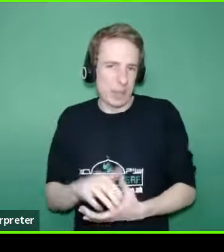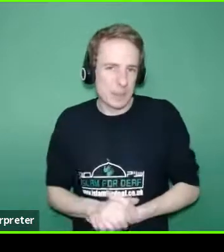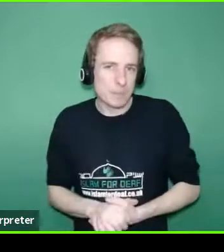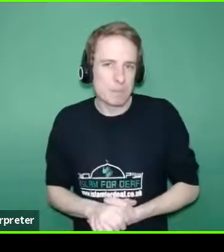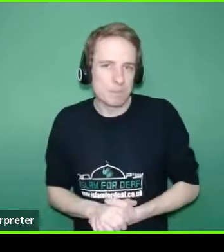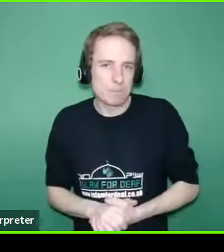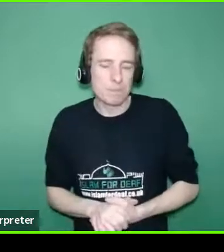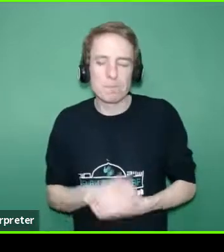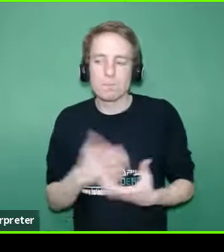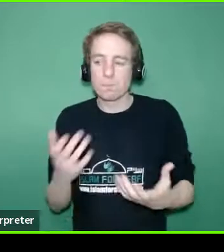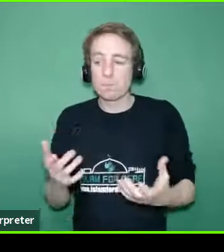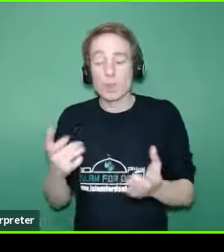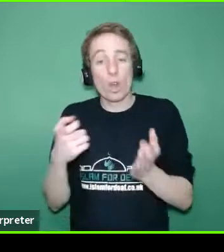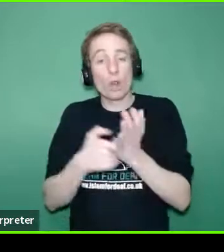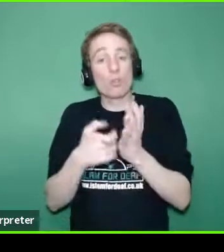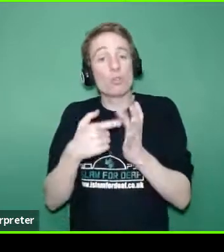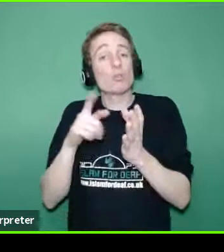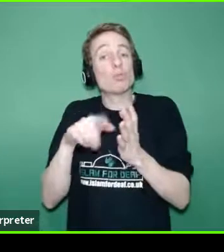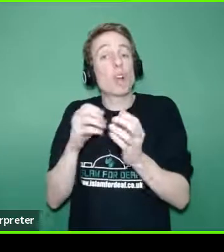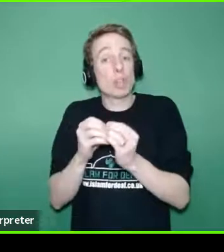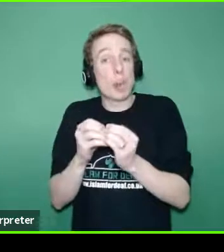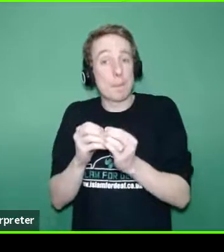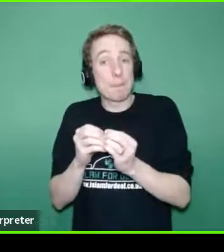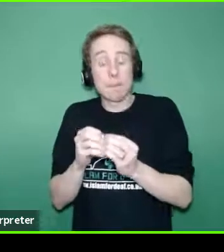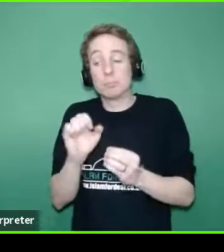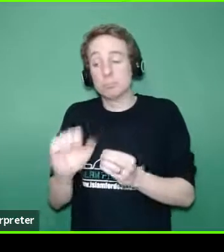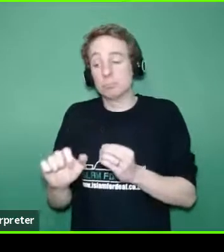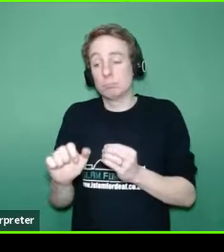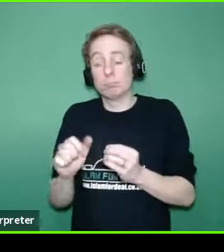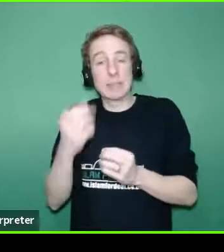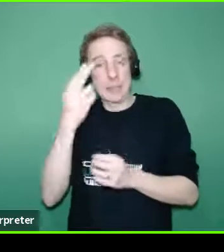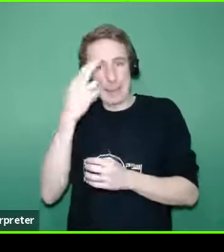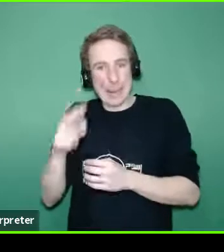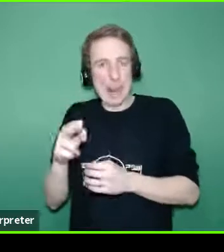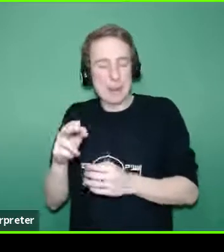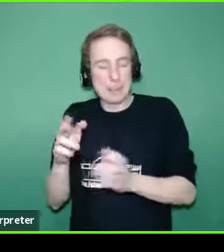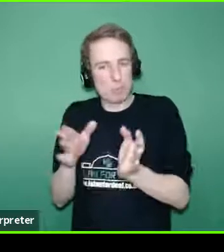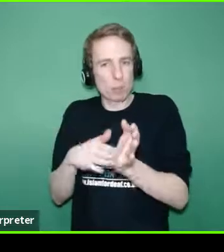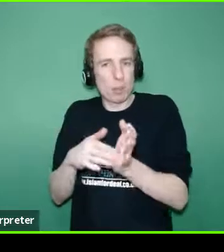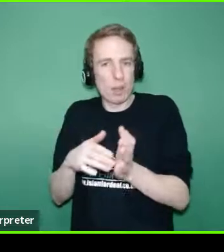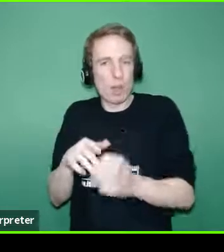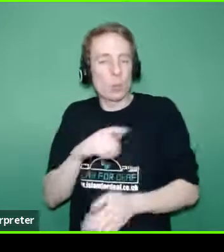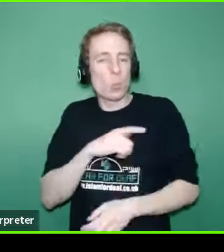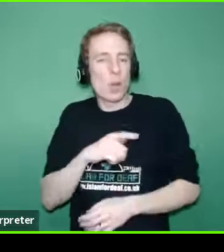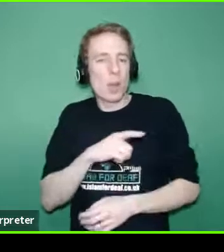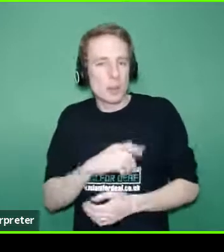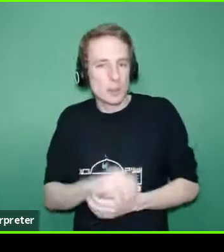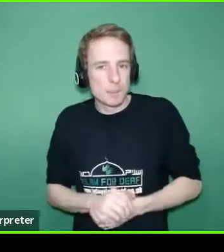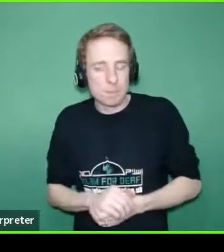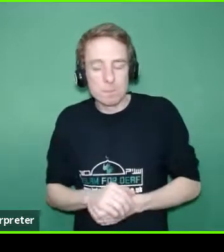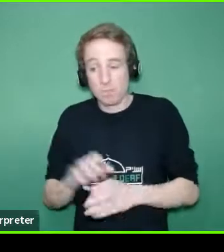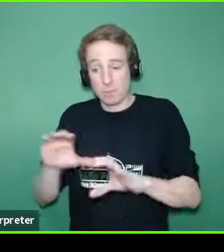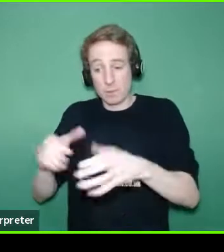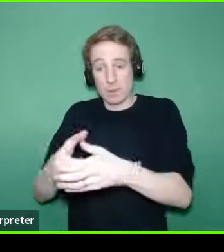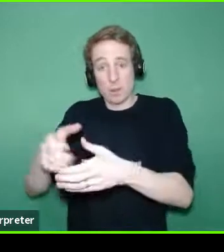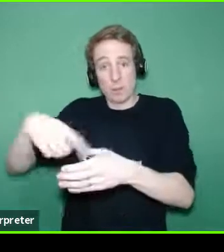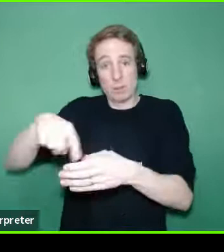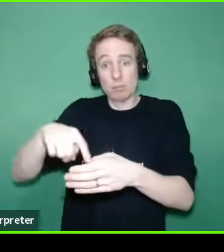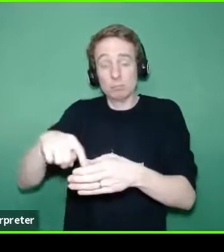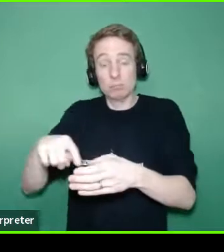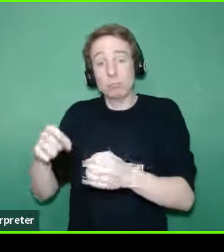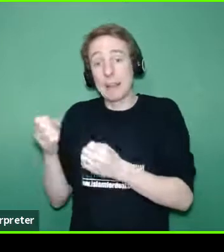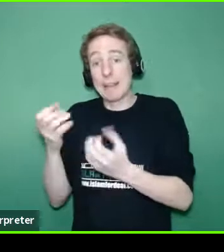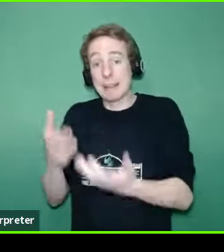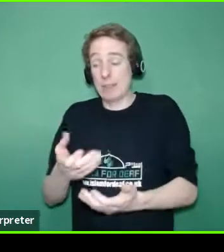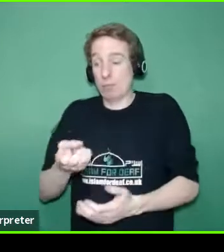behind Rajab being named by this month is because this tribe, they used to give this month its right. They